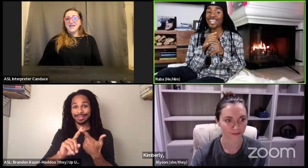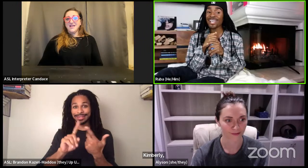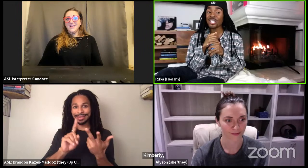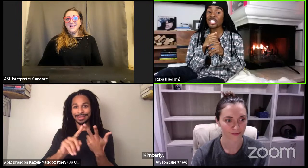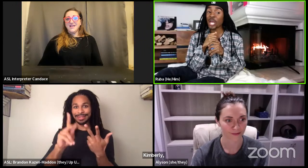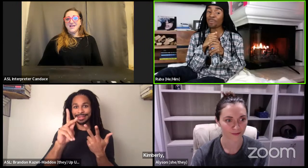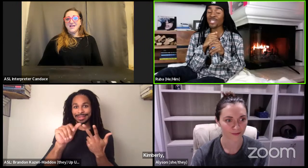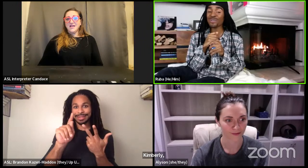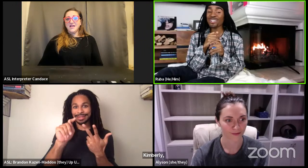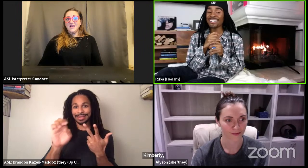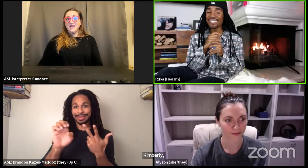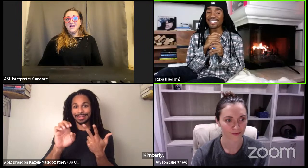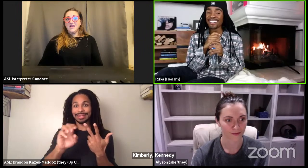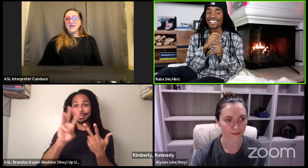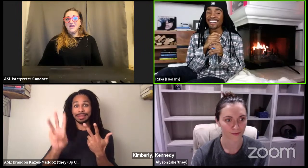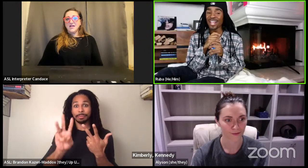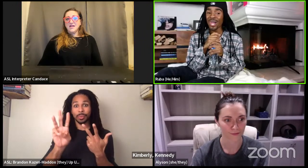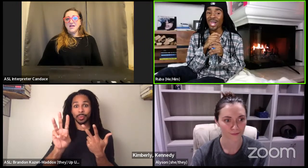Kate W,